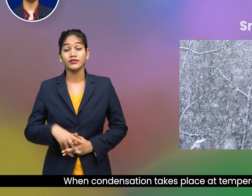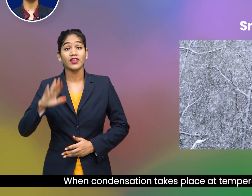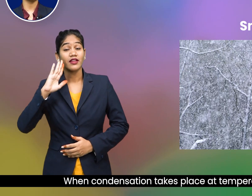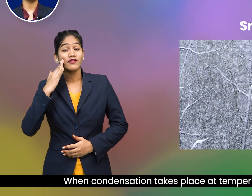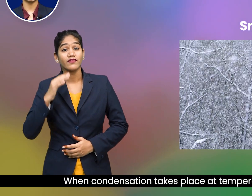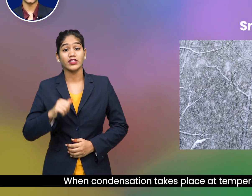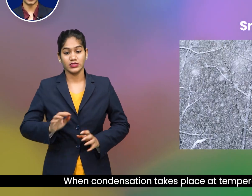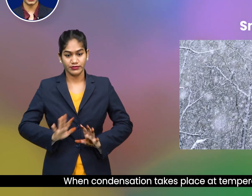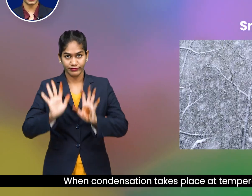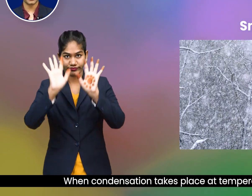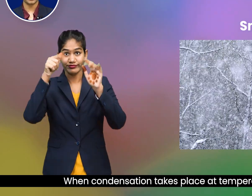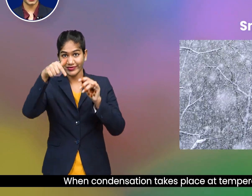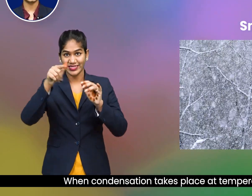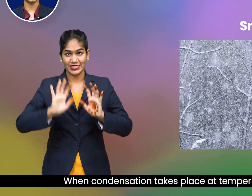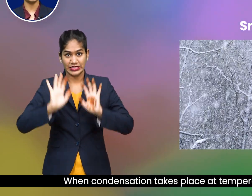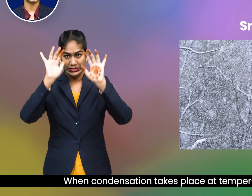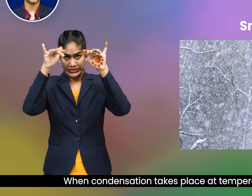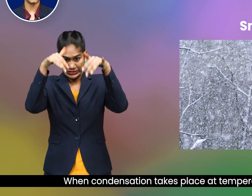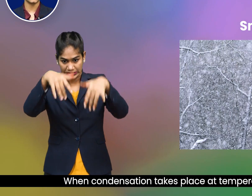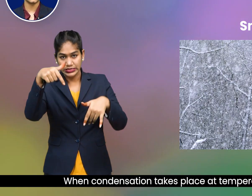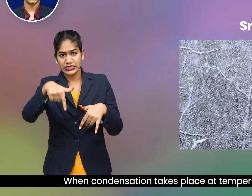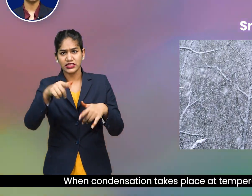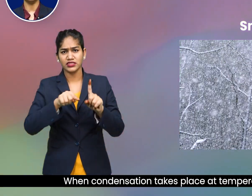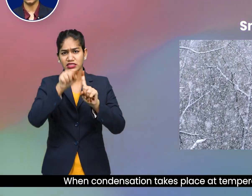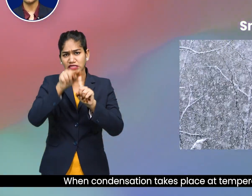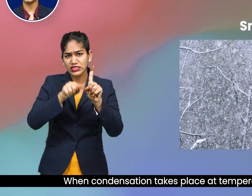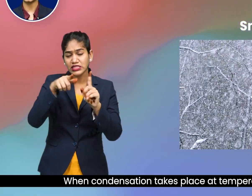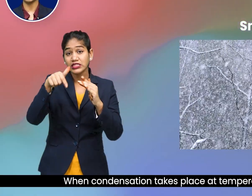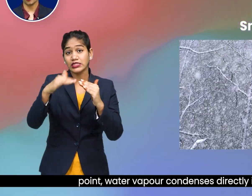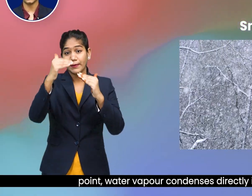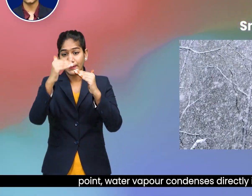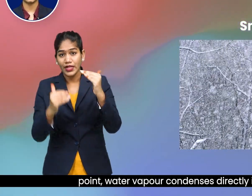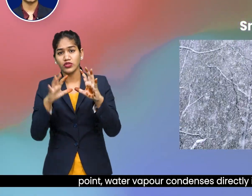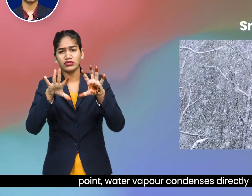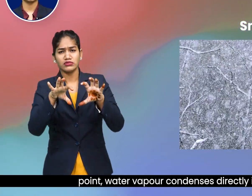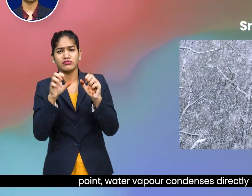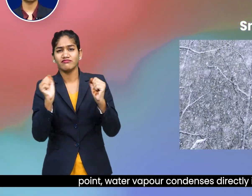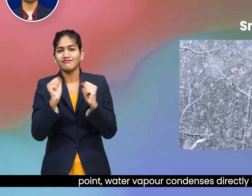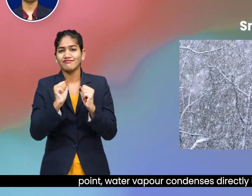When condensation takes place at temperatures below freezing point,